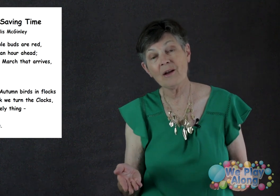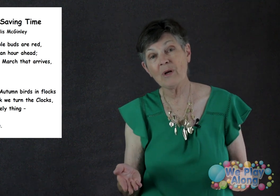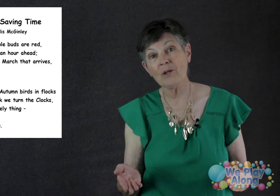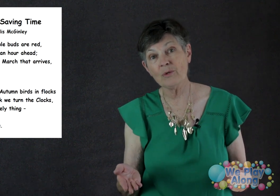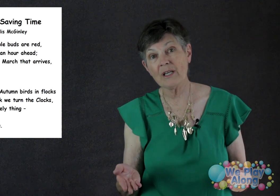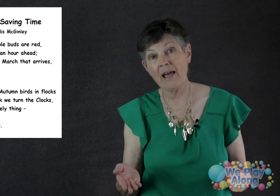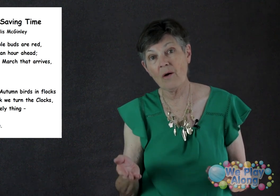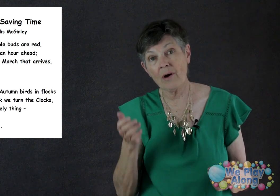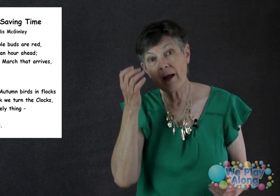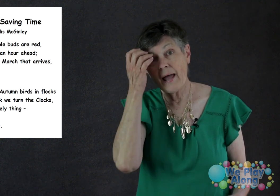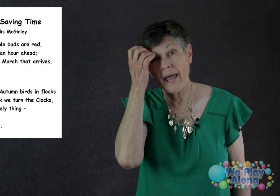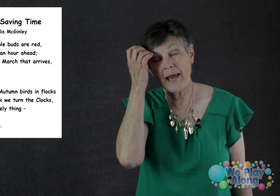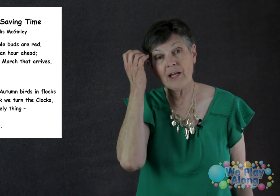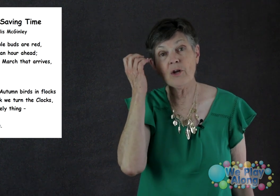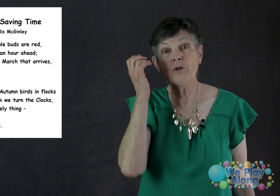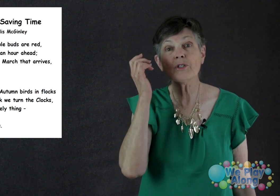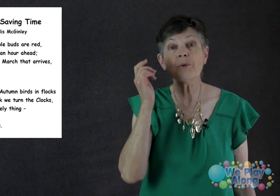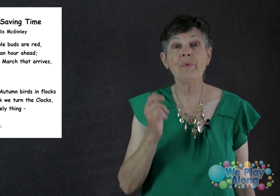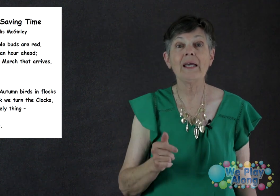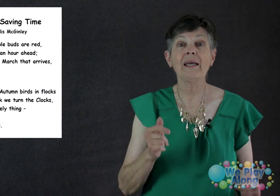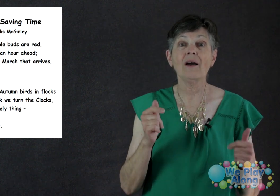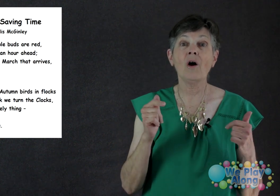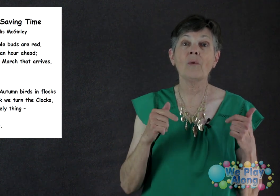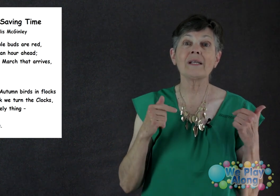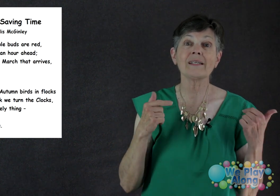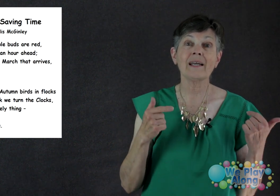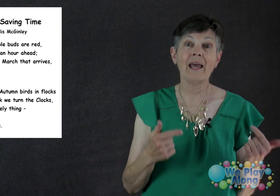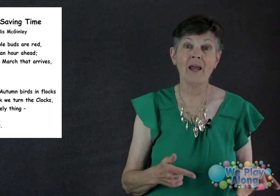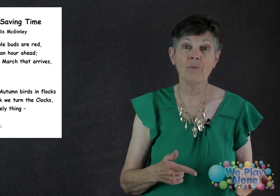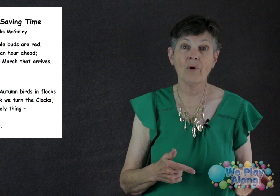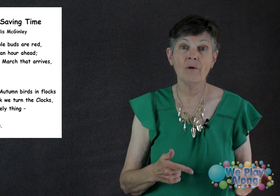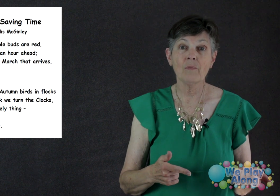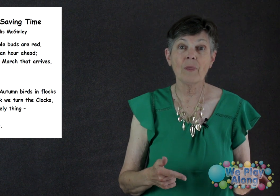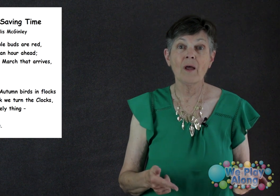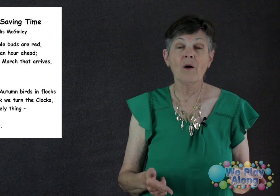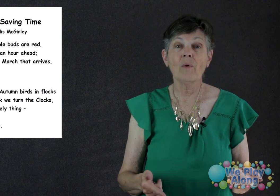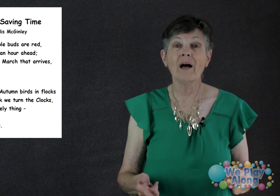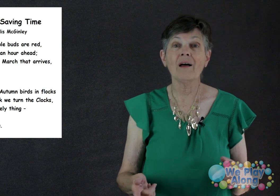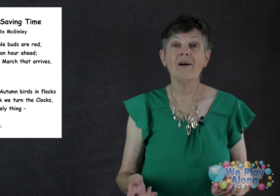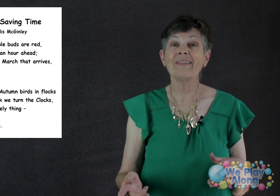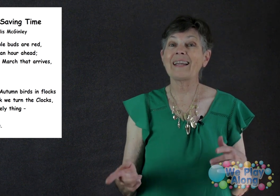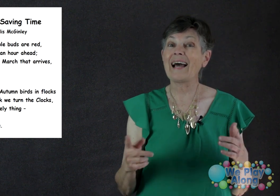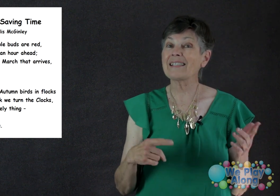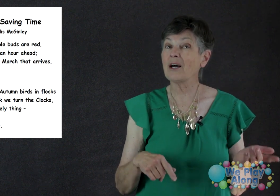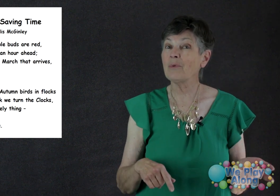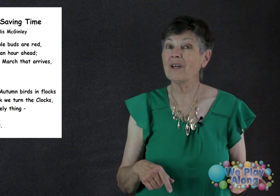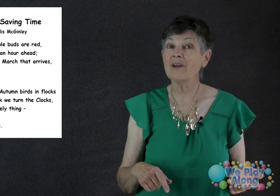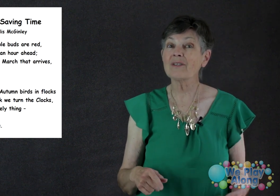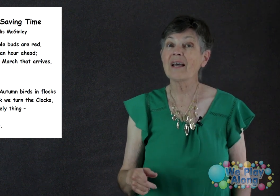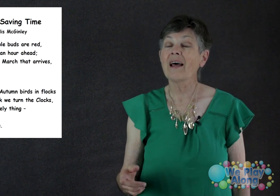we lose an hour. And it used to be always in April. Well, the last couple years,